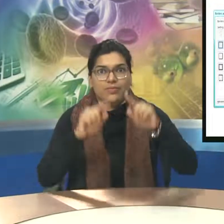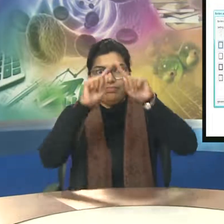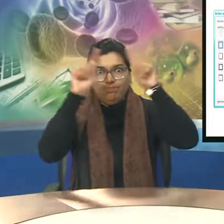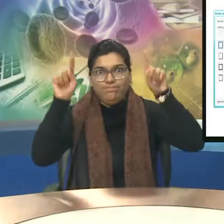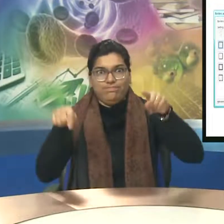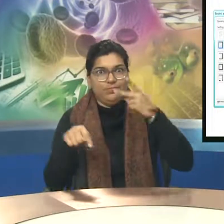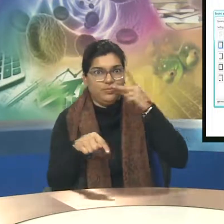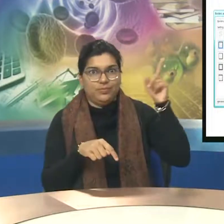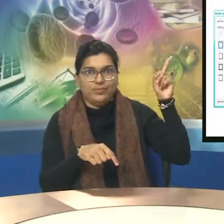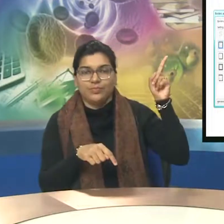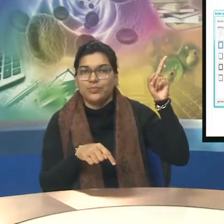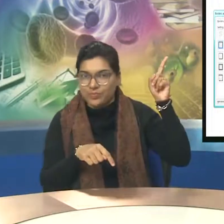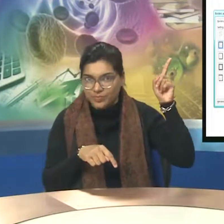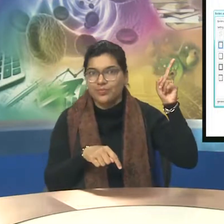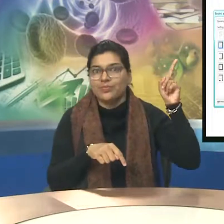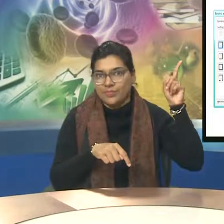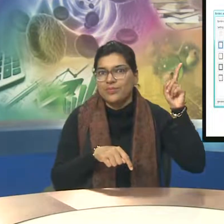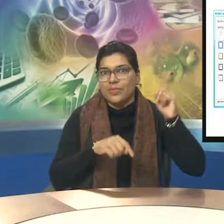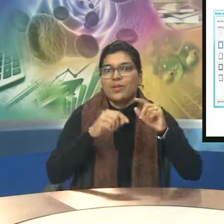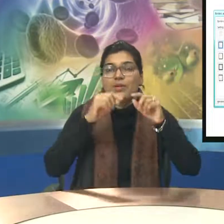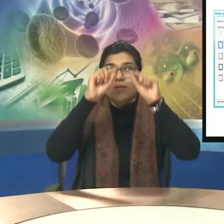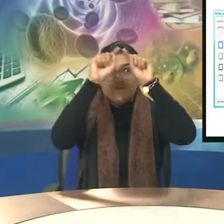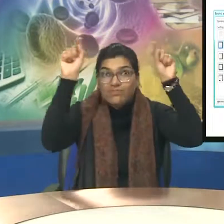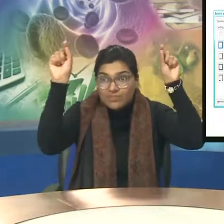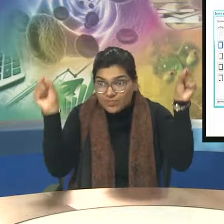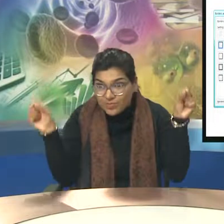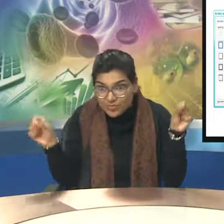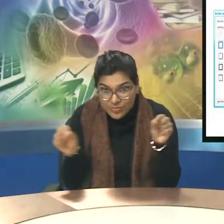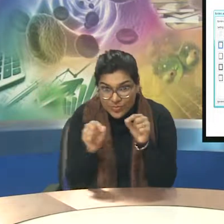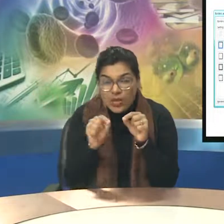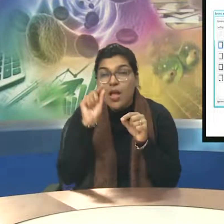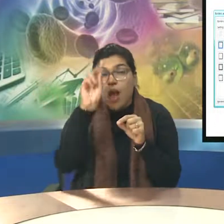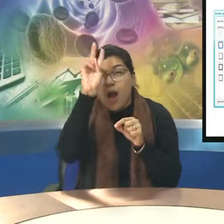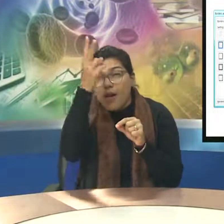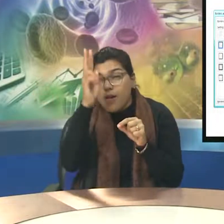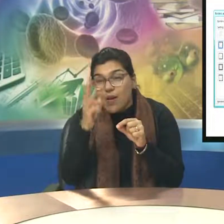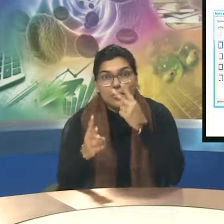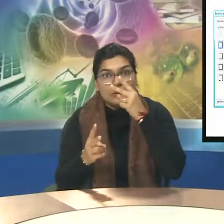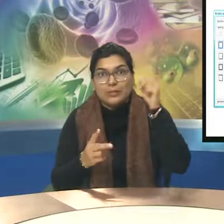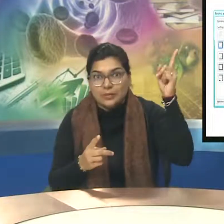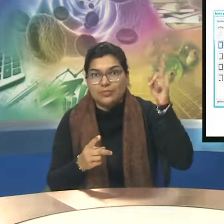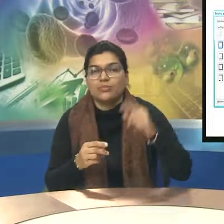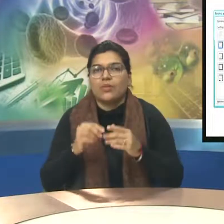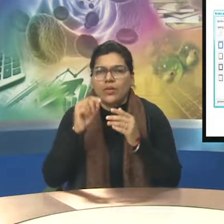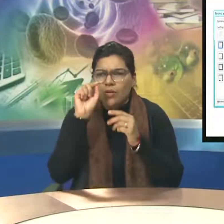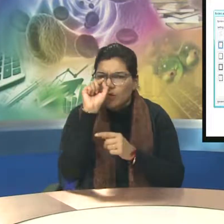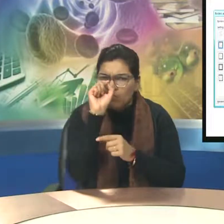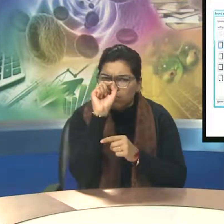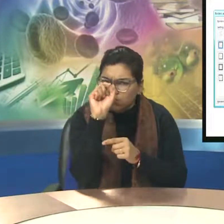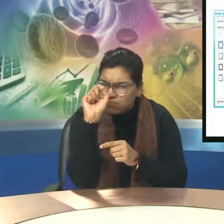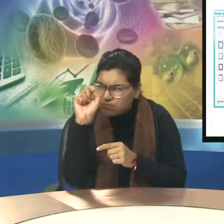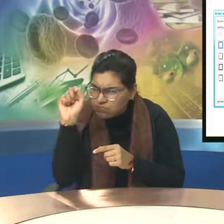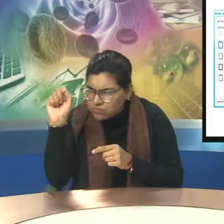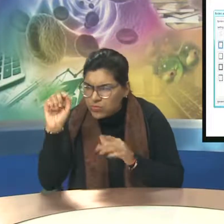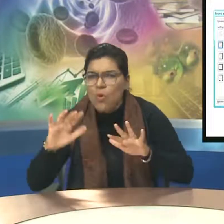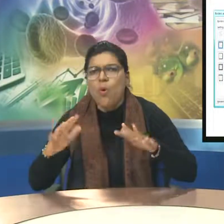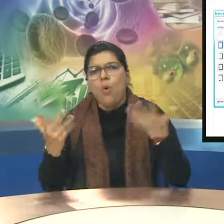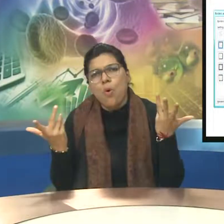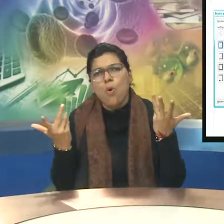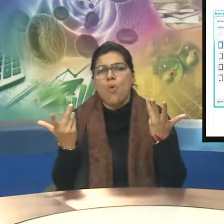want, such as you can see, different type of